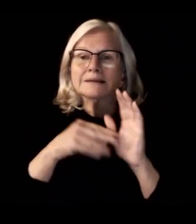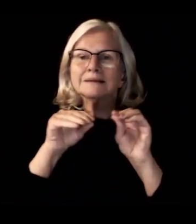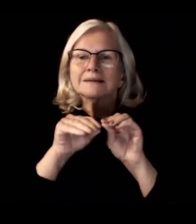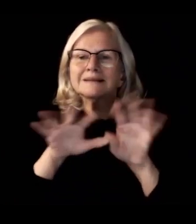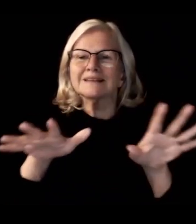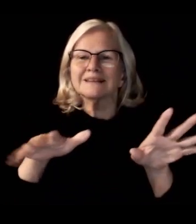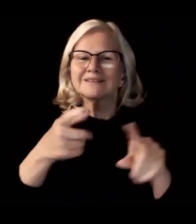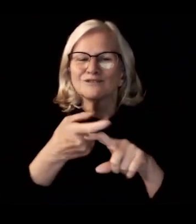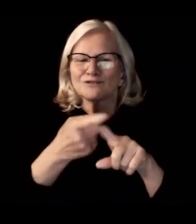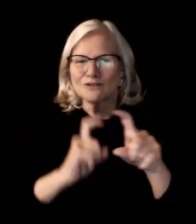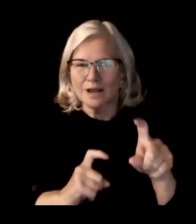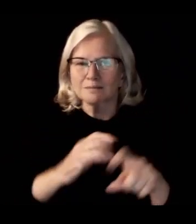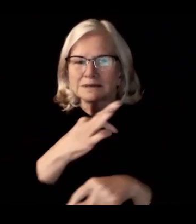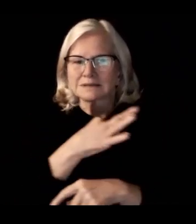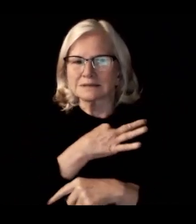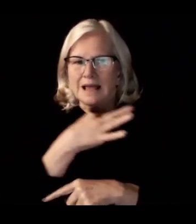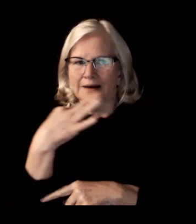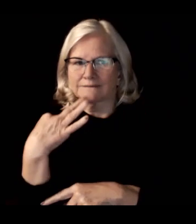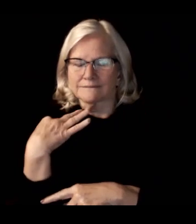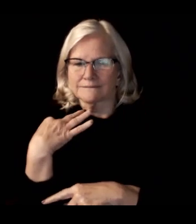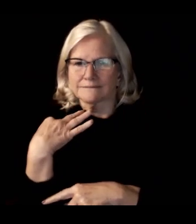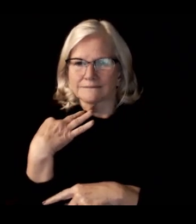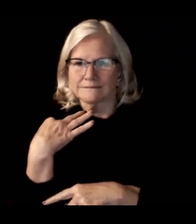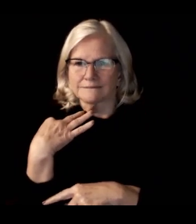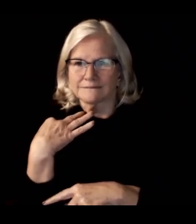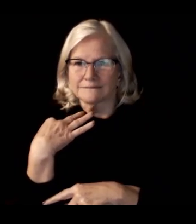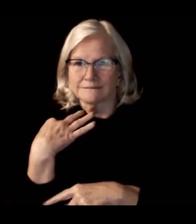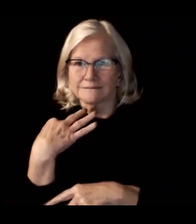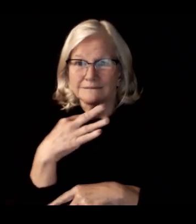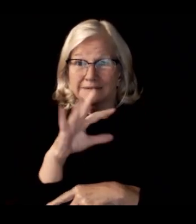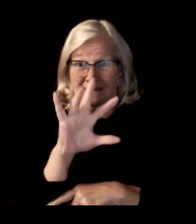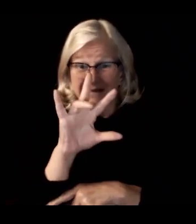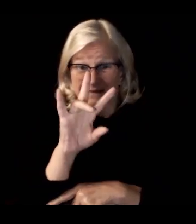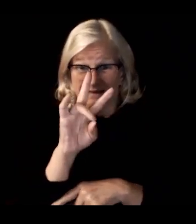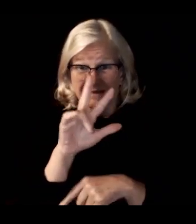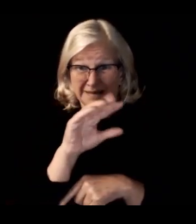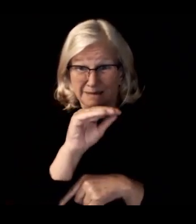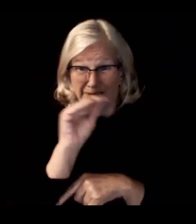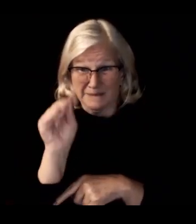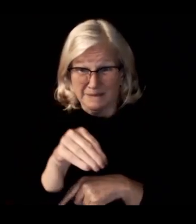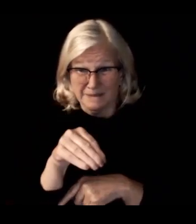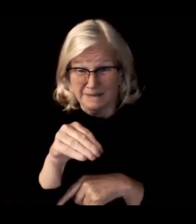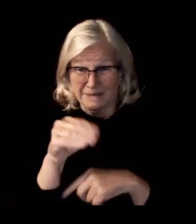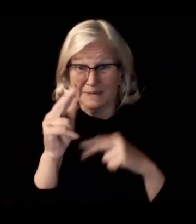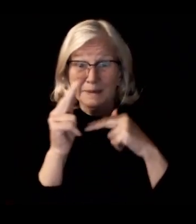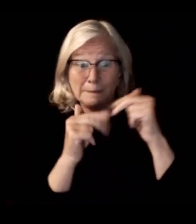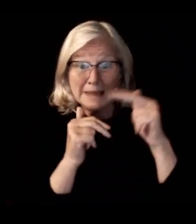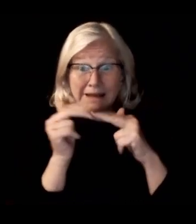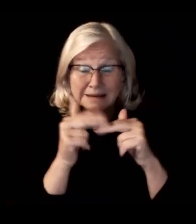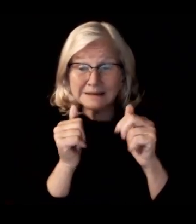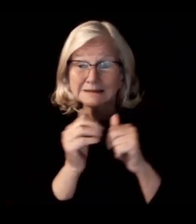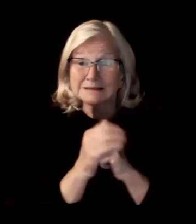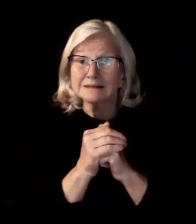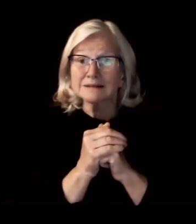73% of facilities, or 1,238